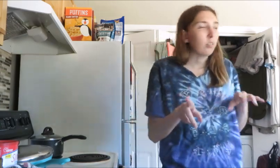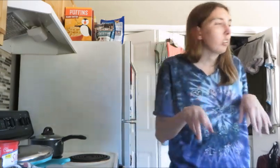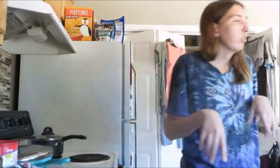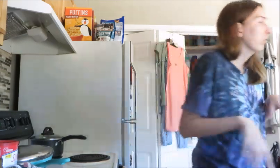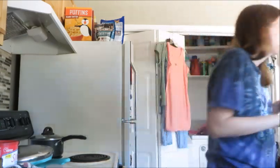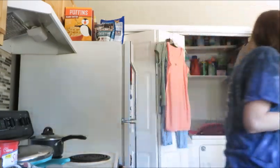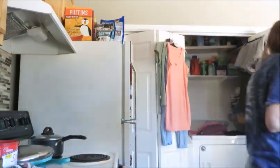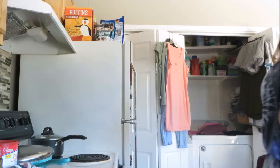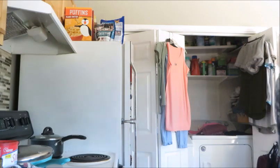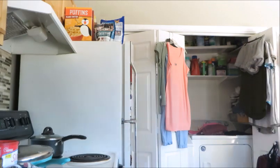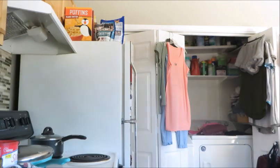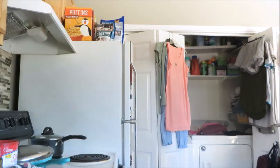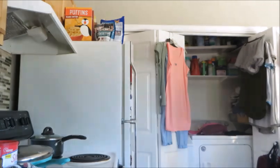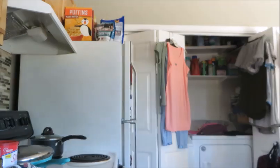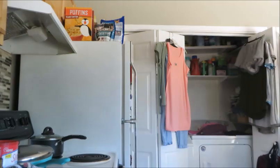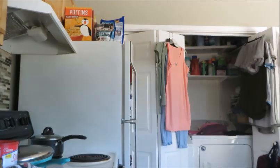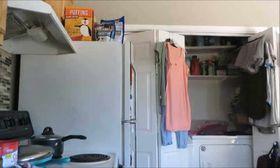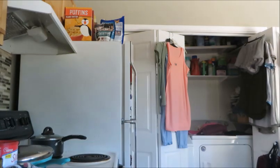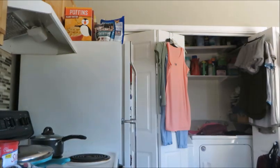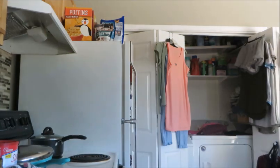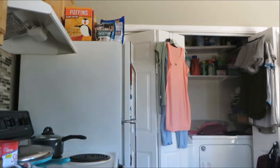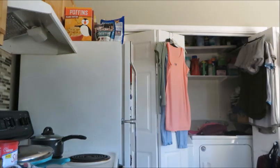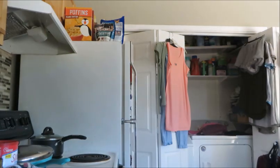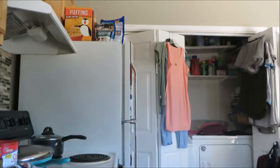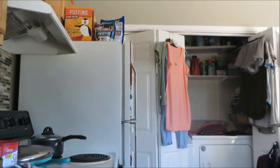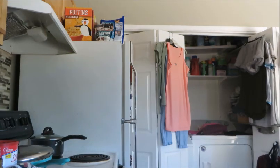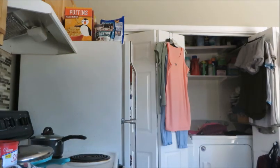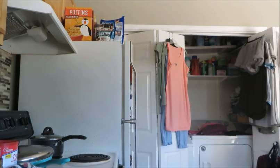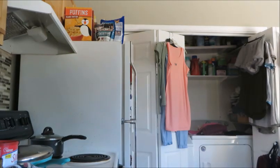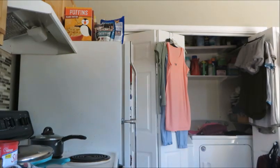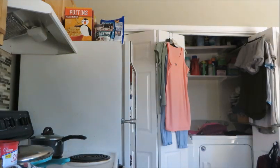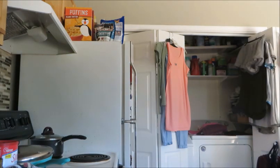do. And I'll tell you how it's gonna taste.